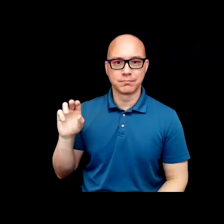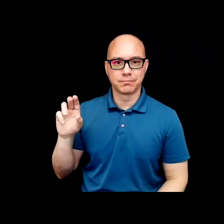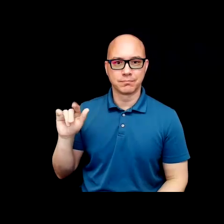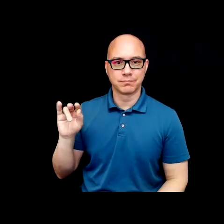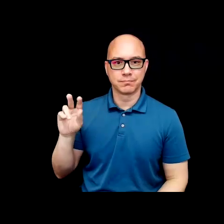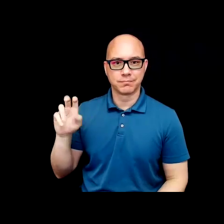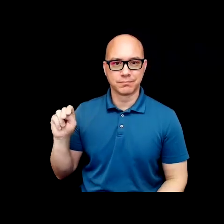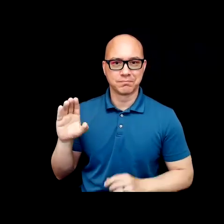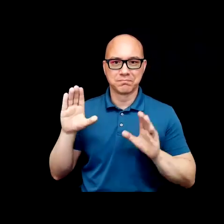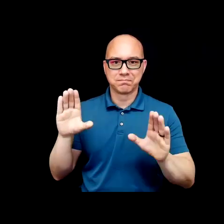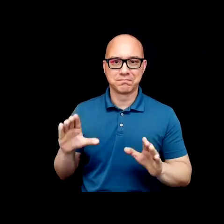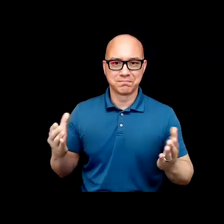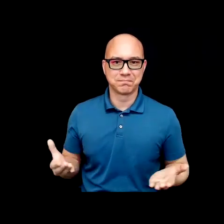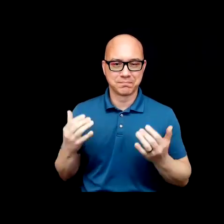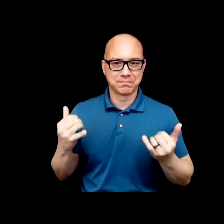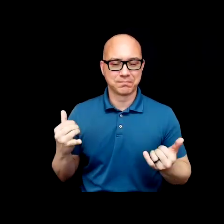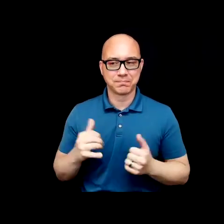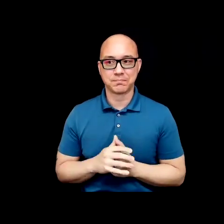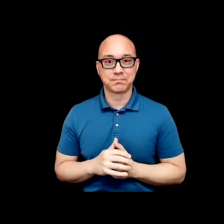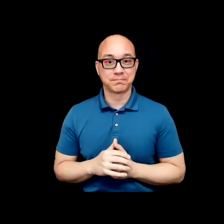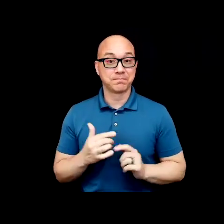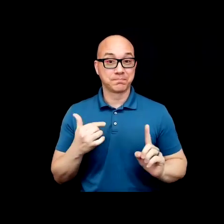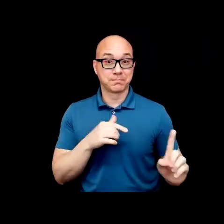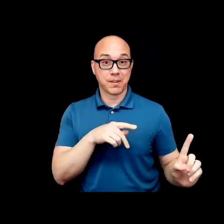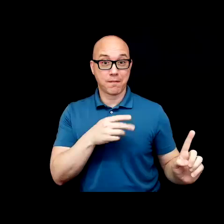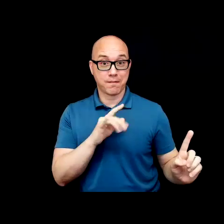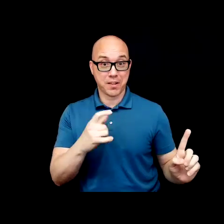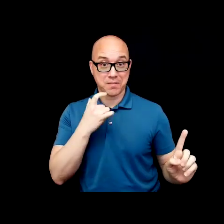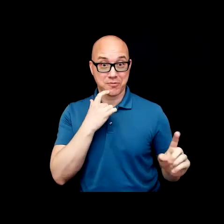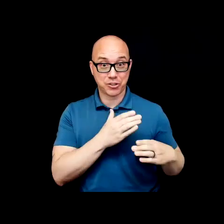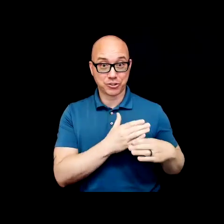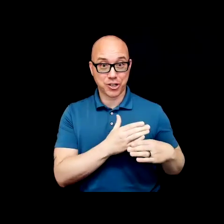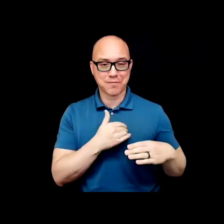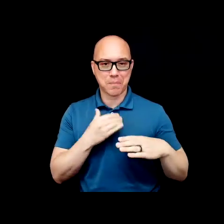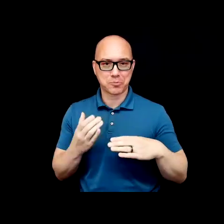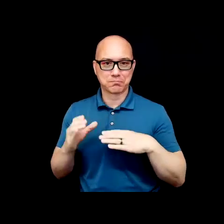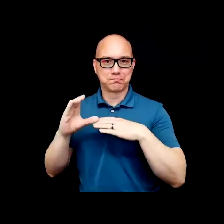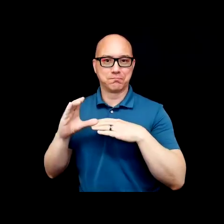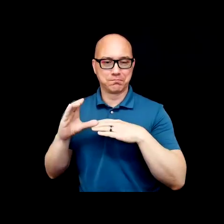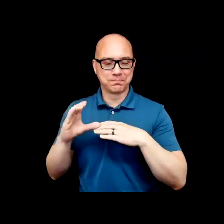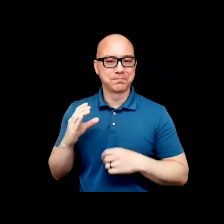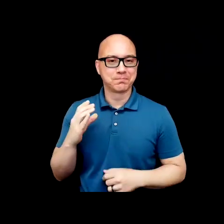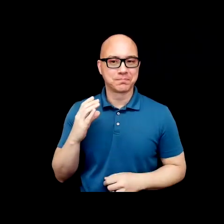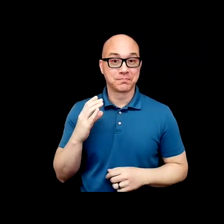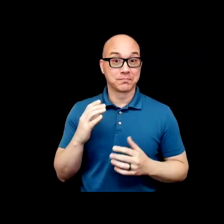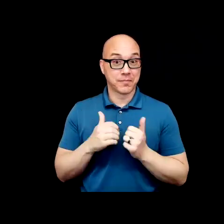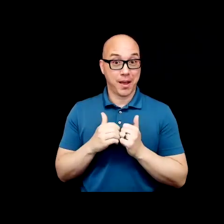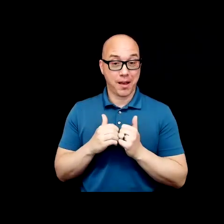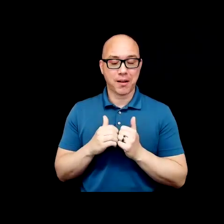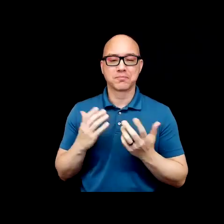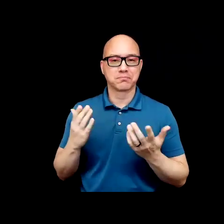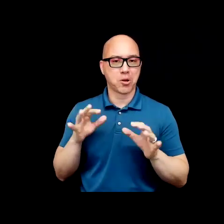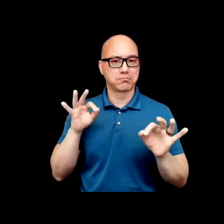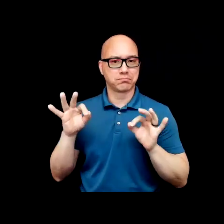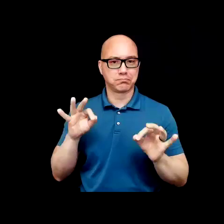you today. I'm actually going to build on what Phil shared with you by explaining how those different